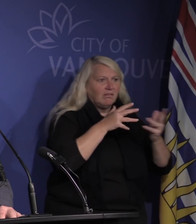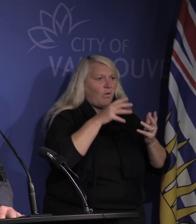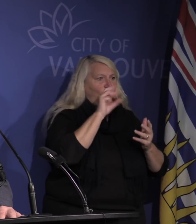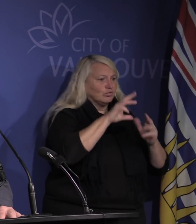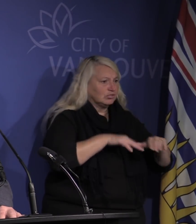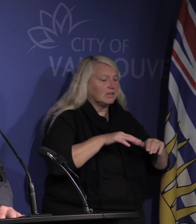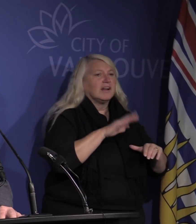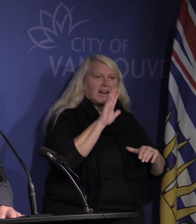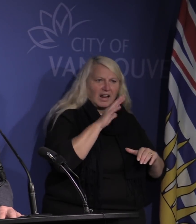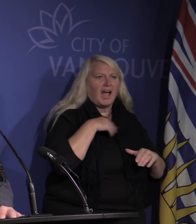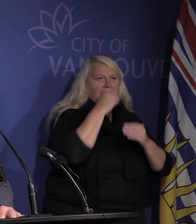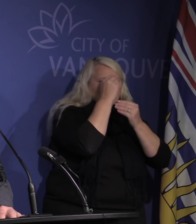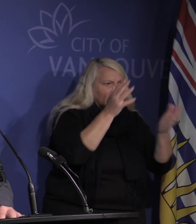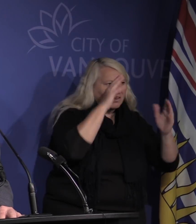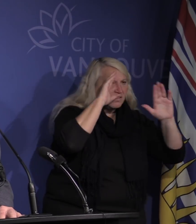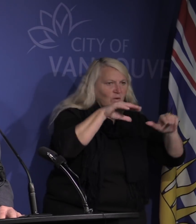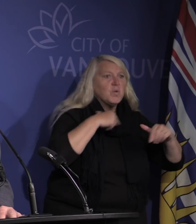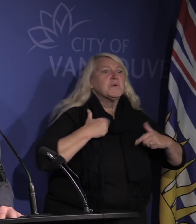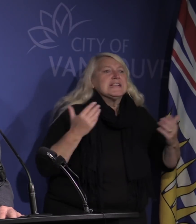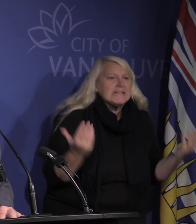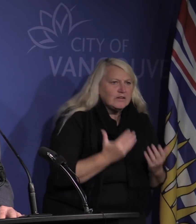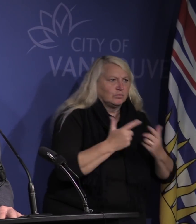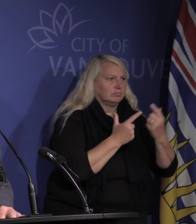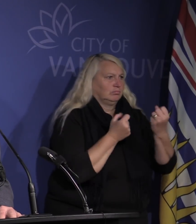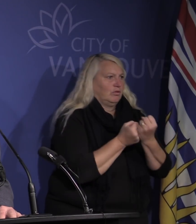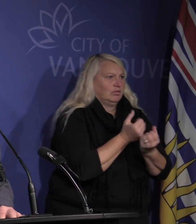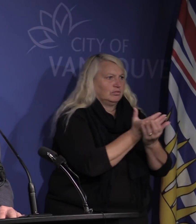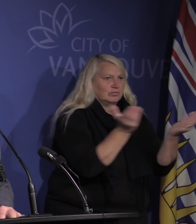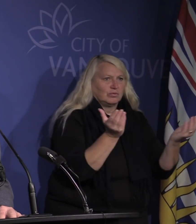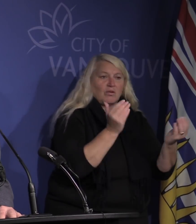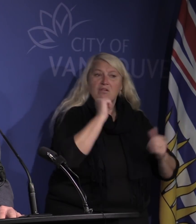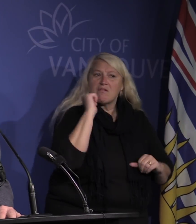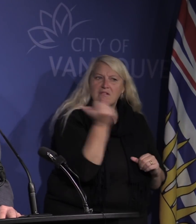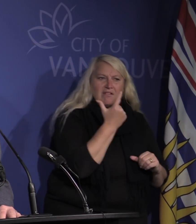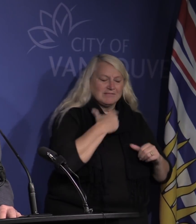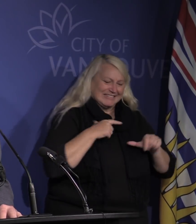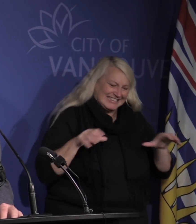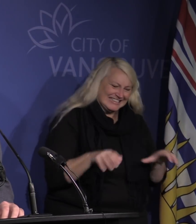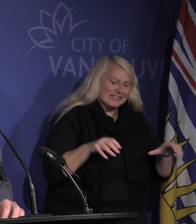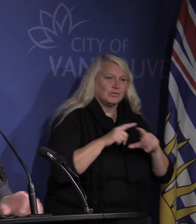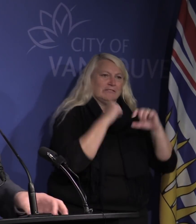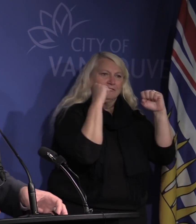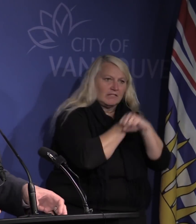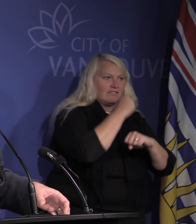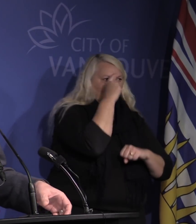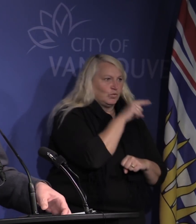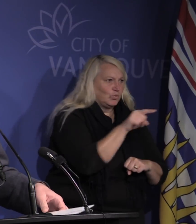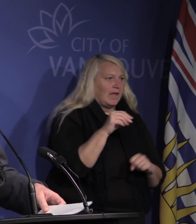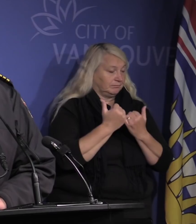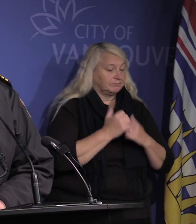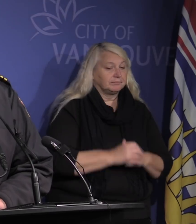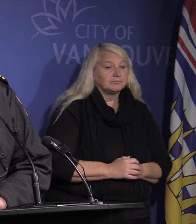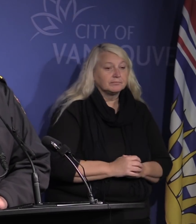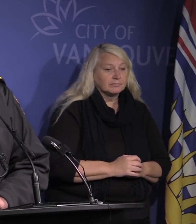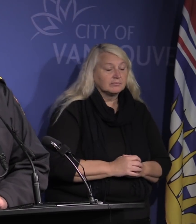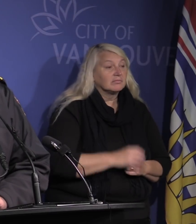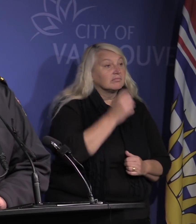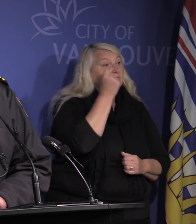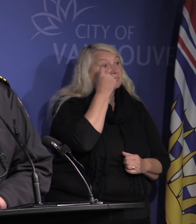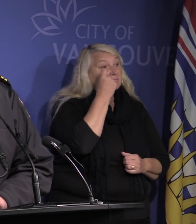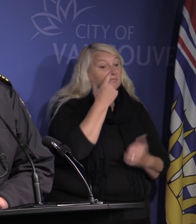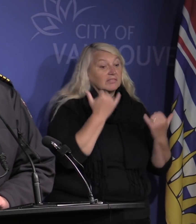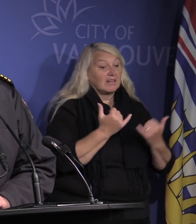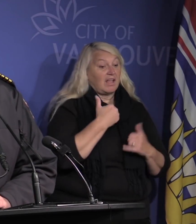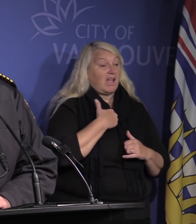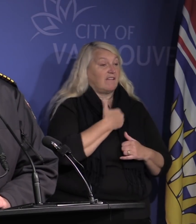children. And I want you to know we are here for you. Everyone is doing their utmost to fight for you and to fight for our city. The following